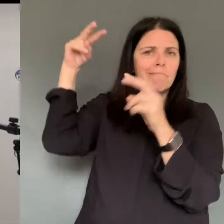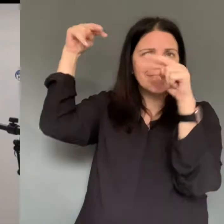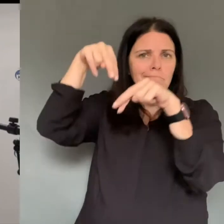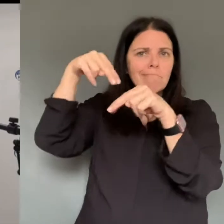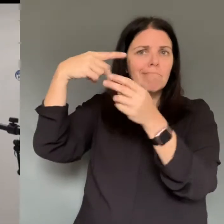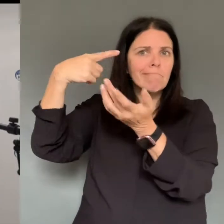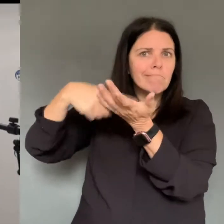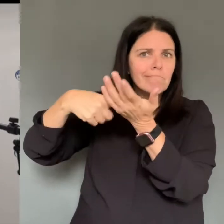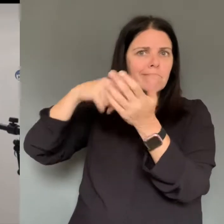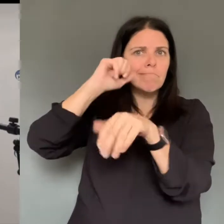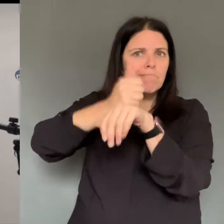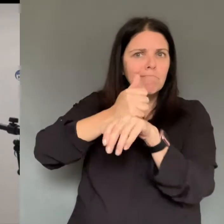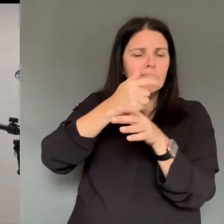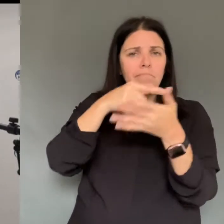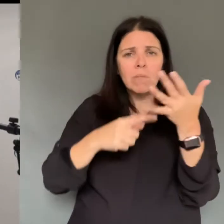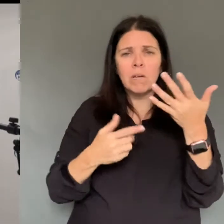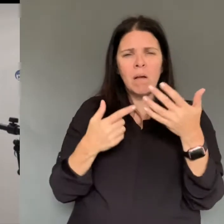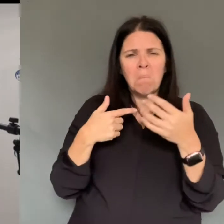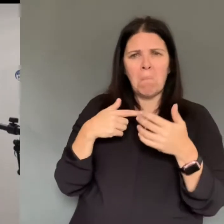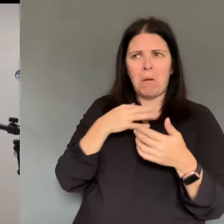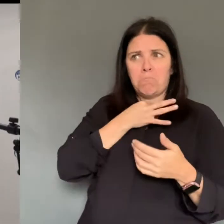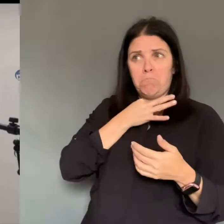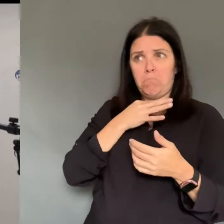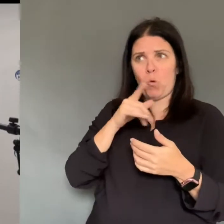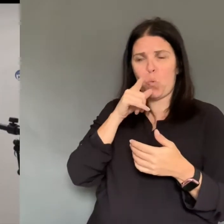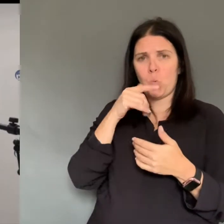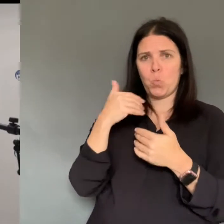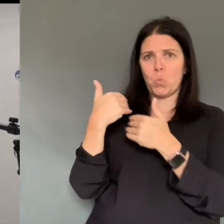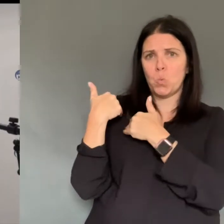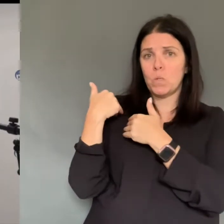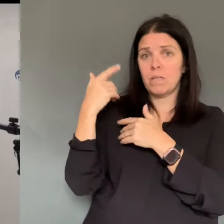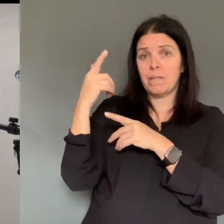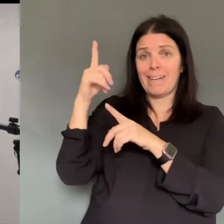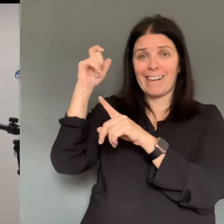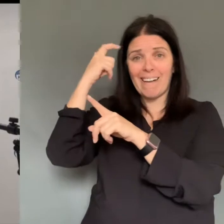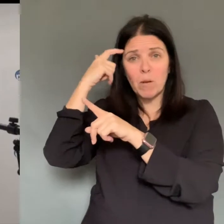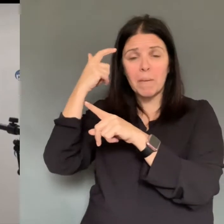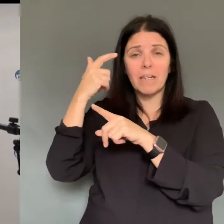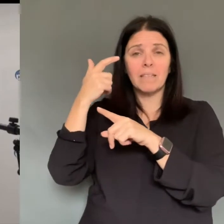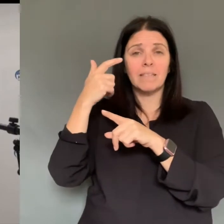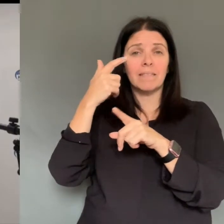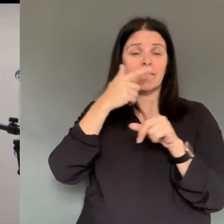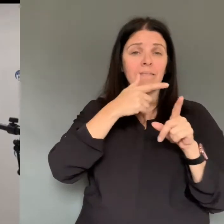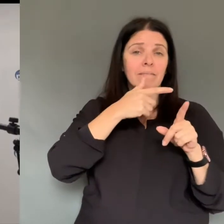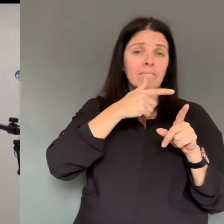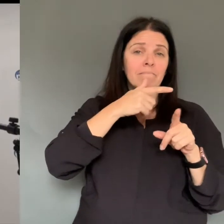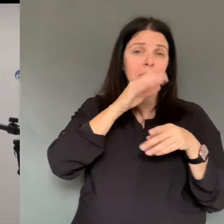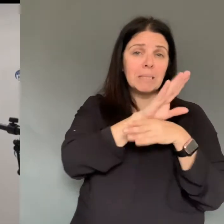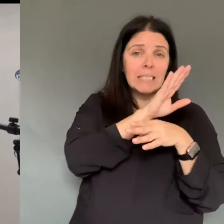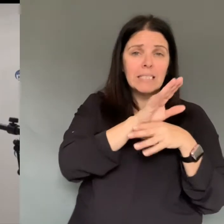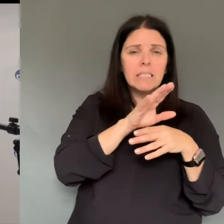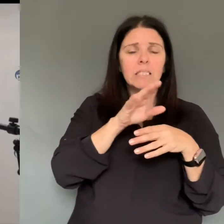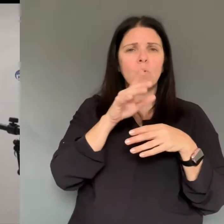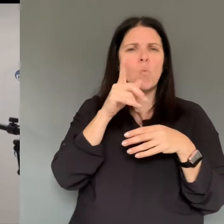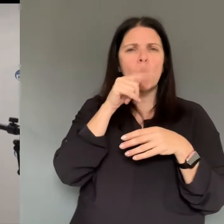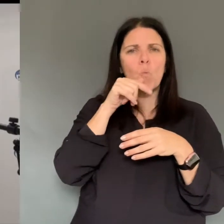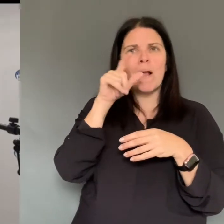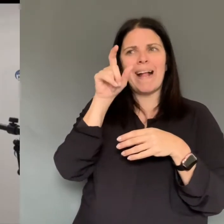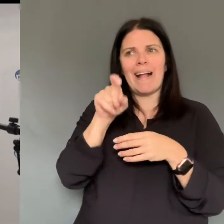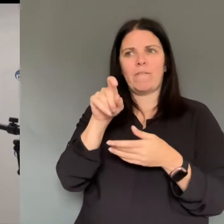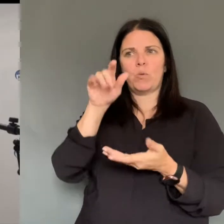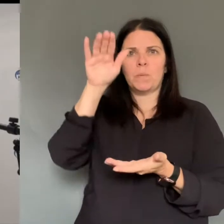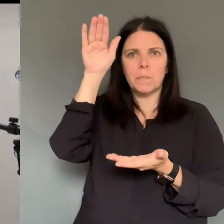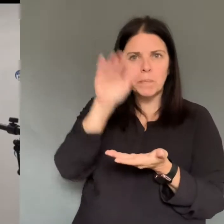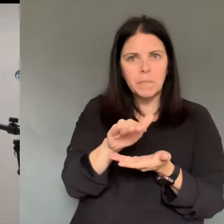now the border is allowing those essential workers to cross, which is understandable. From an employer perspective, they need